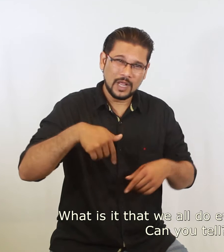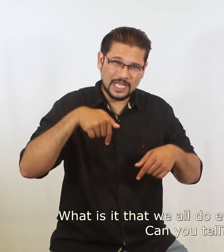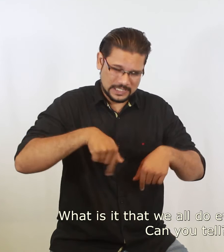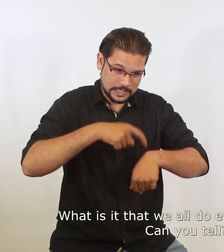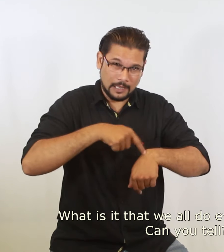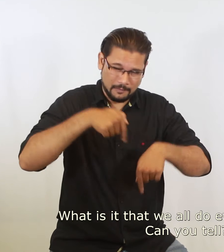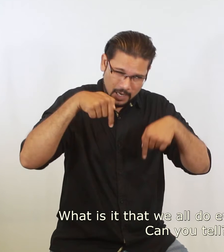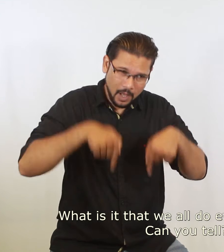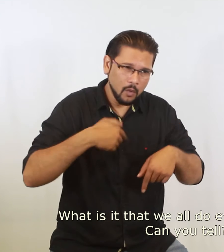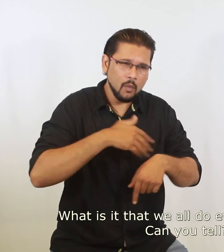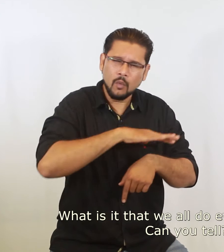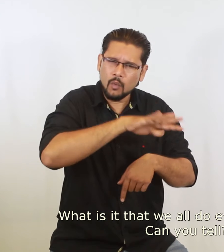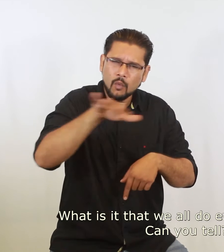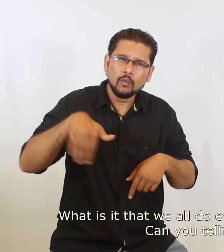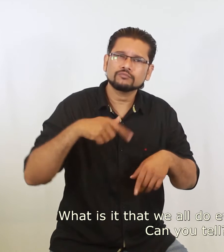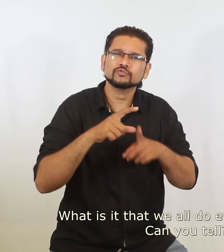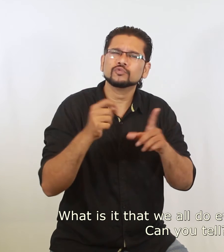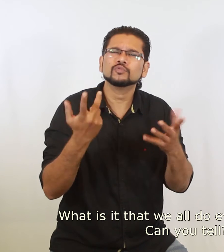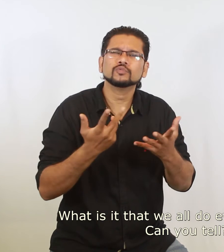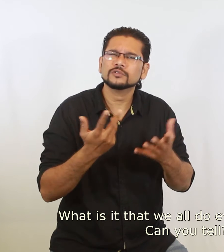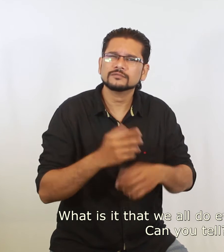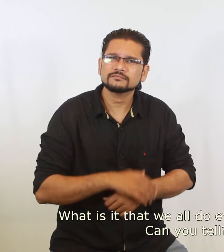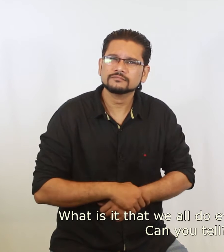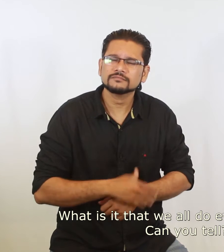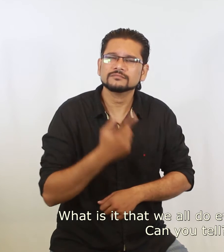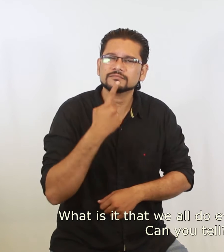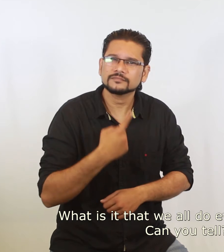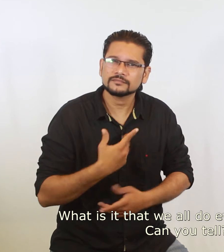What is it that we all do every moment? Can you tell?